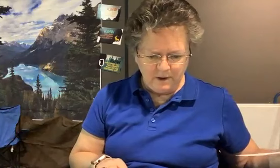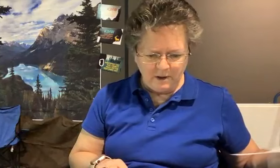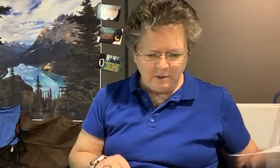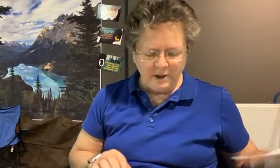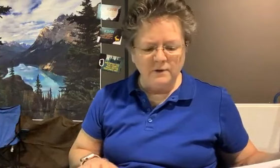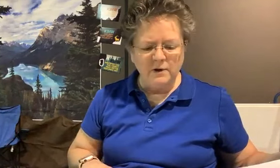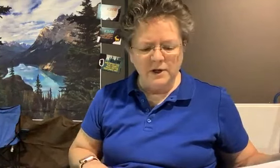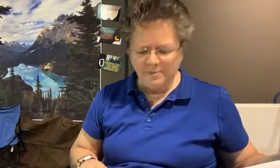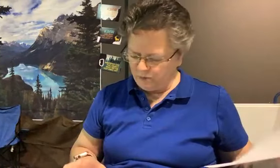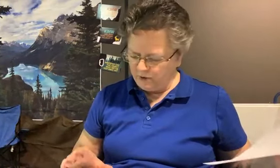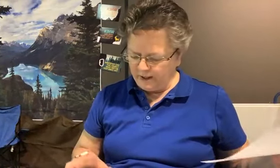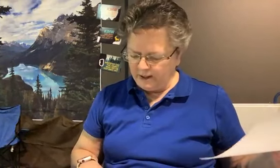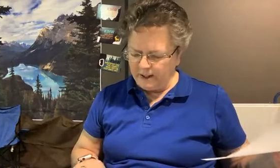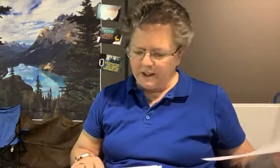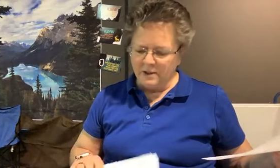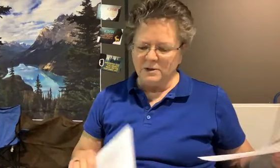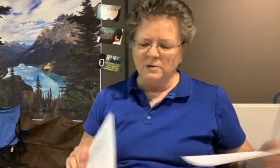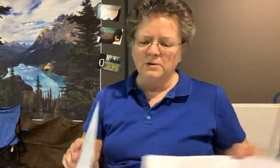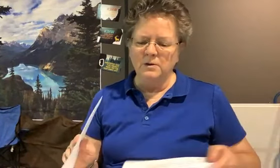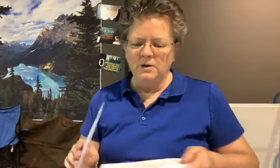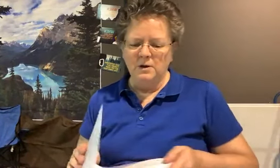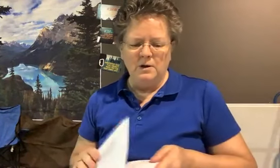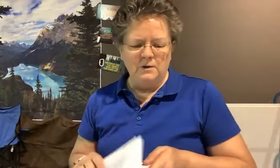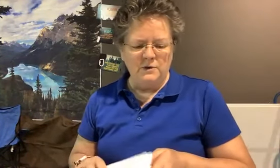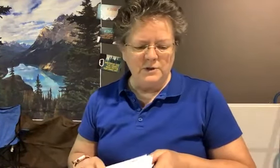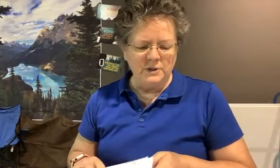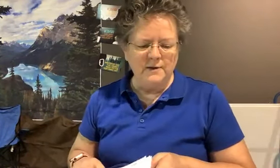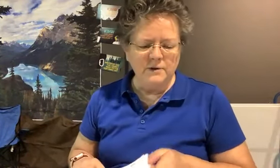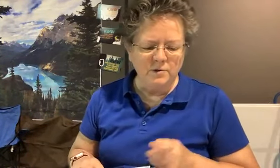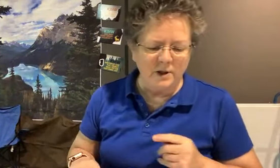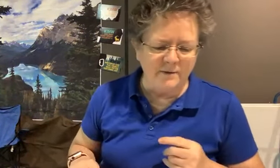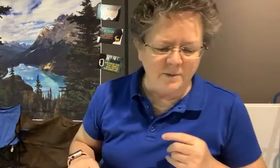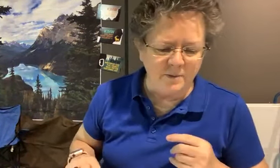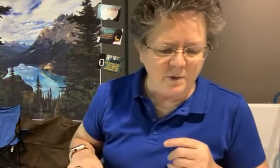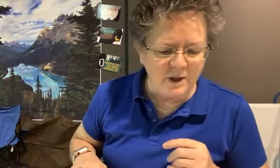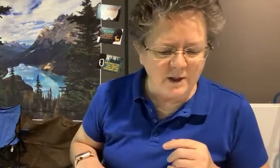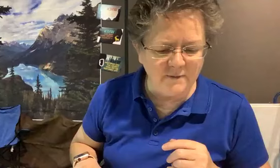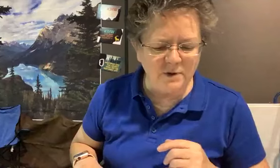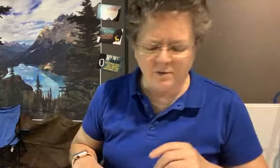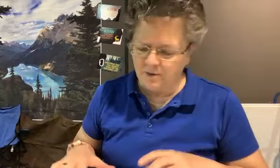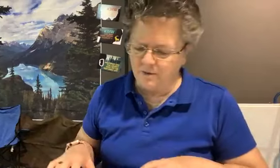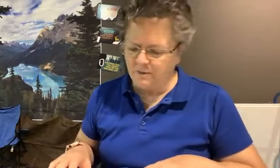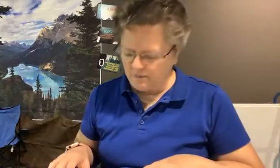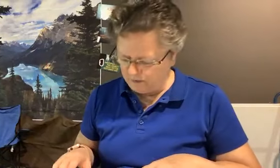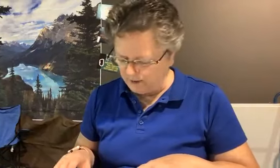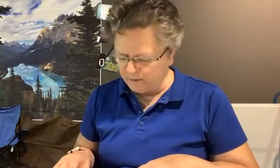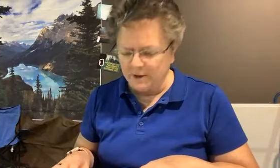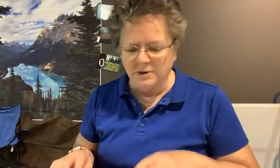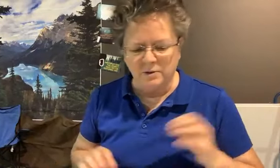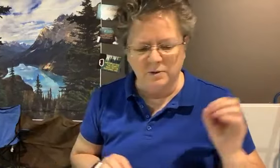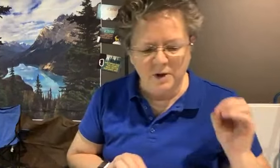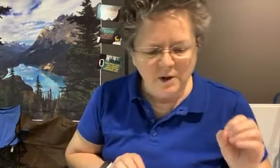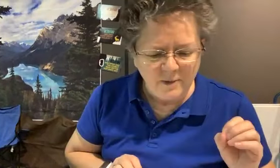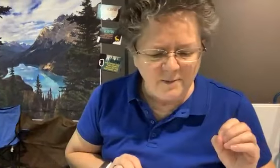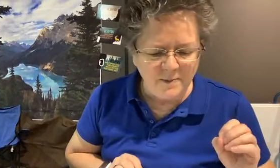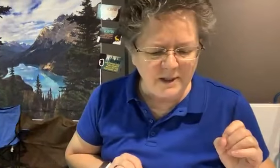I want to give you a couple. We're not going to get into verses 7 through 11, but I want to give you something to maybe make